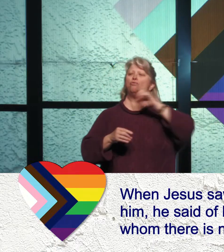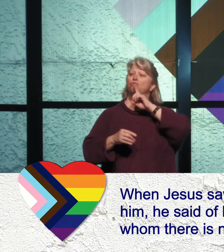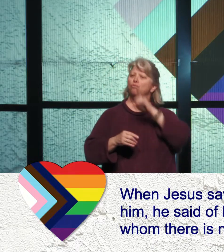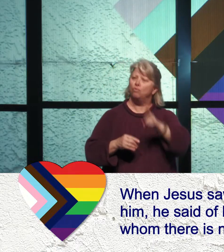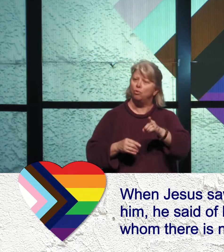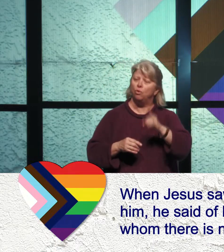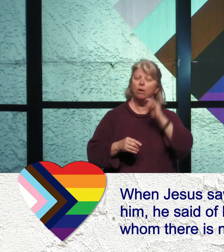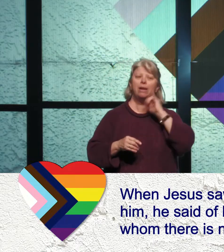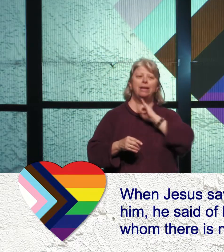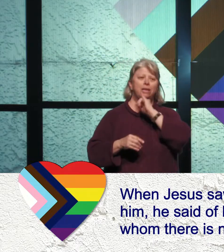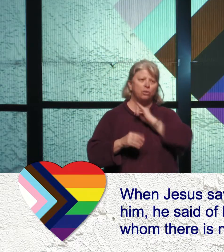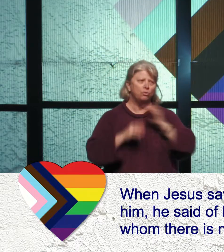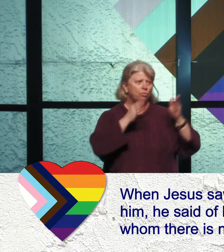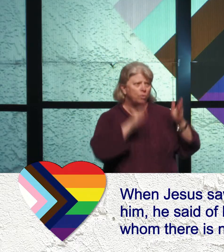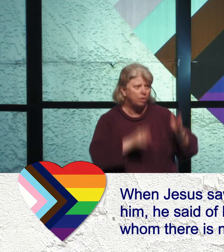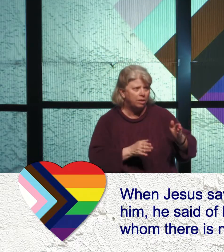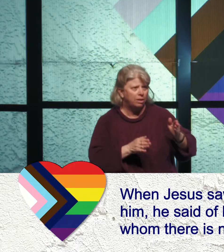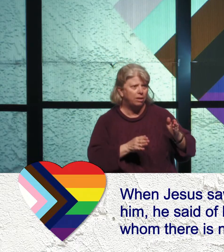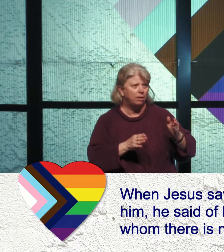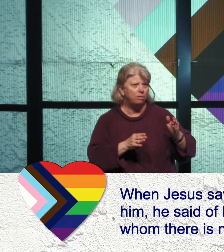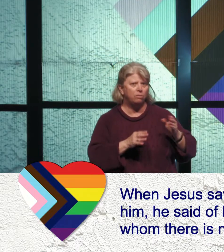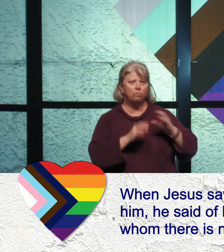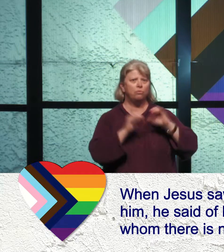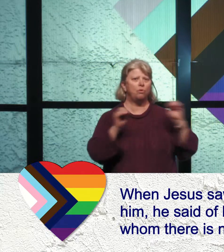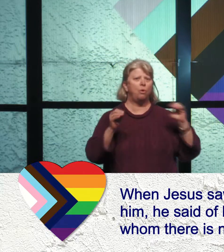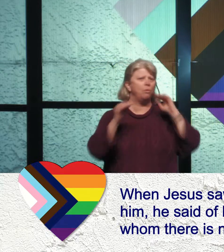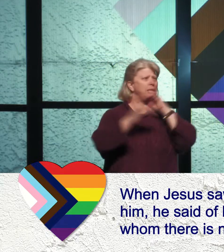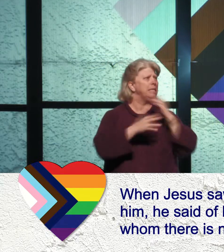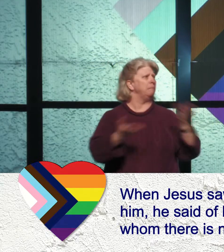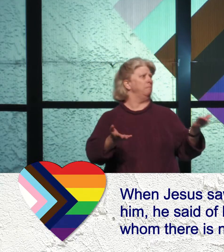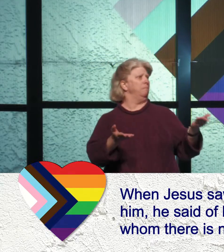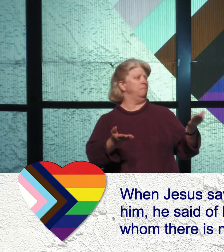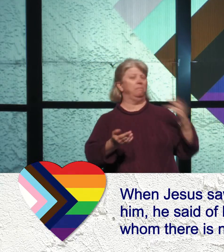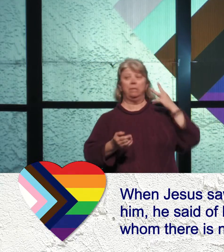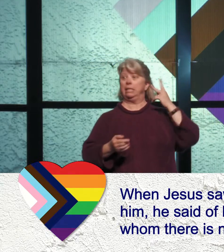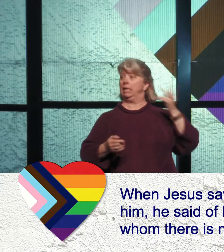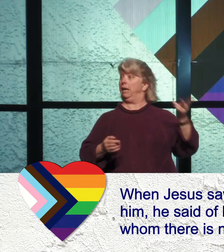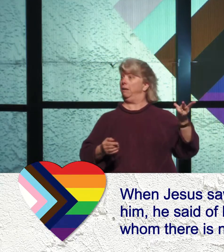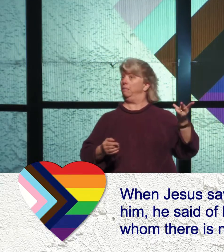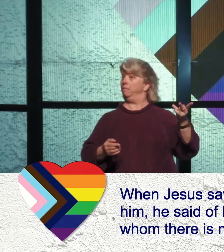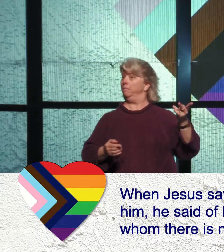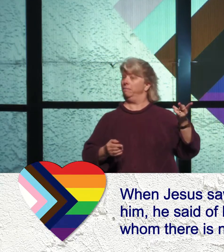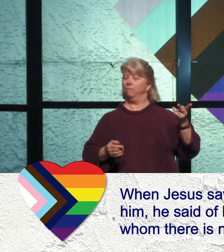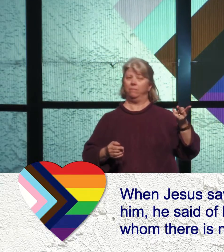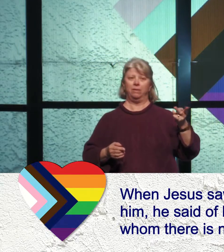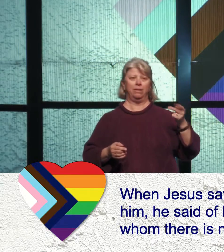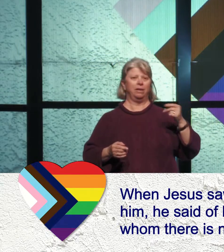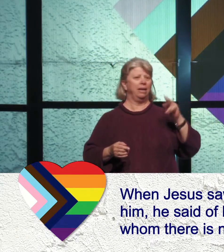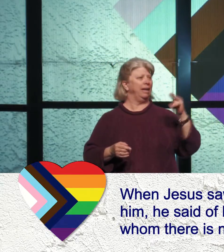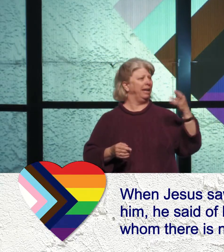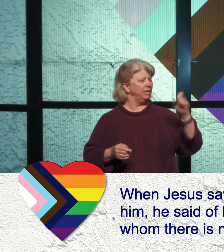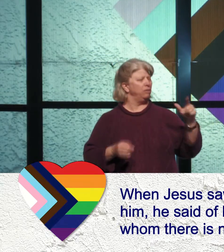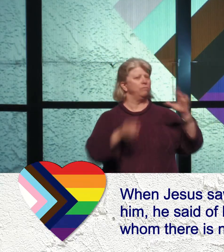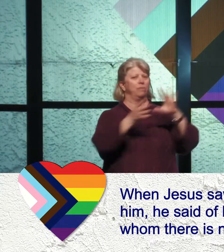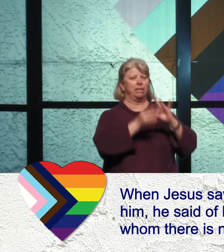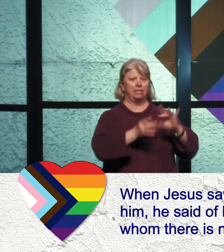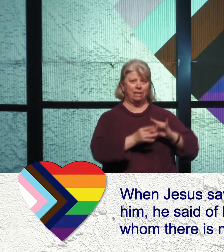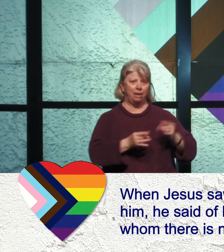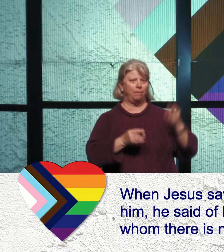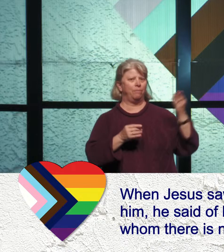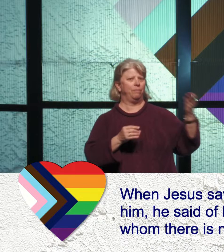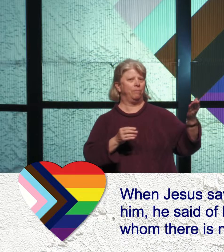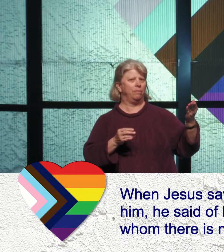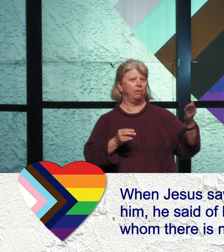an Israelite in whom there is no deceit. So he sees Philip, he sees Nathanael, he makes this statement.